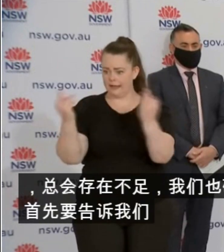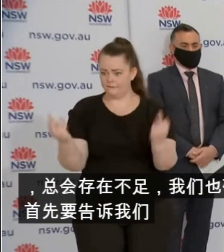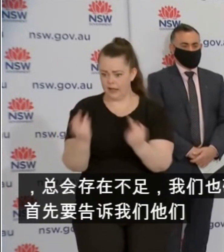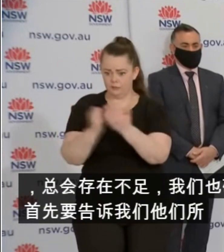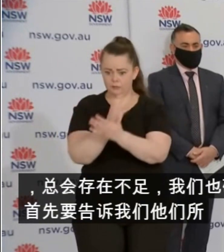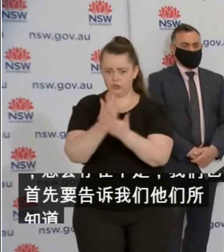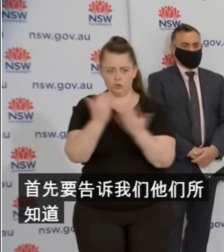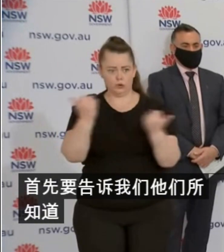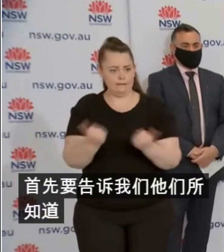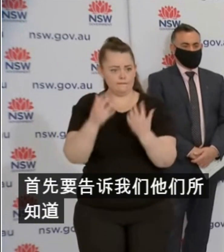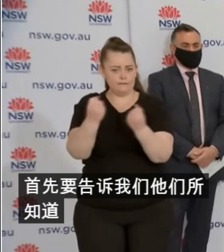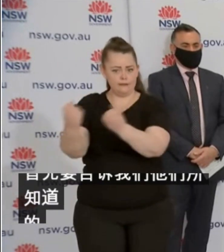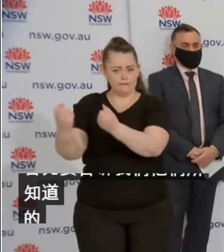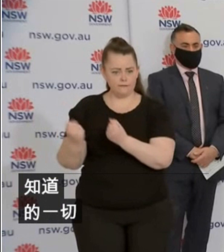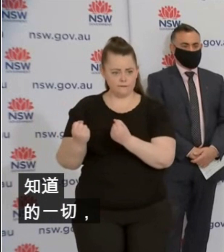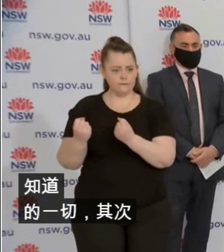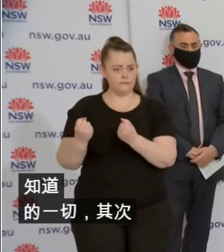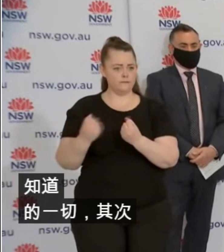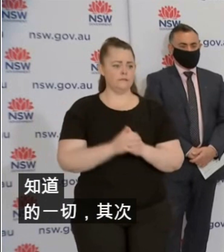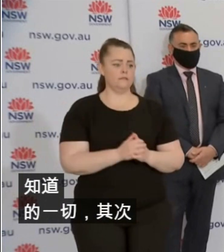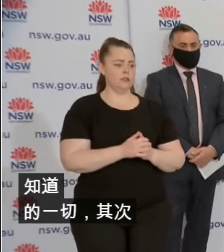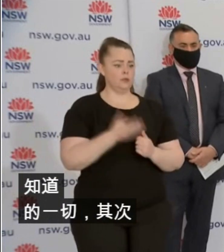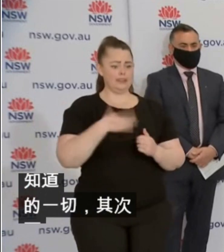of all, tell us everything they know, and second of